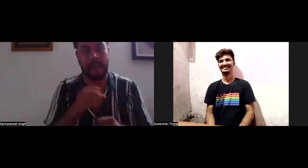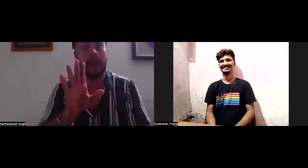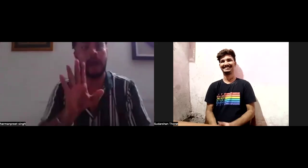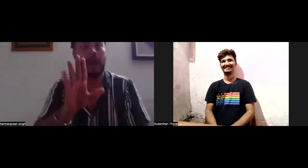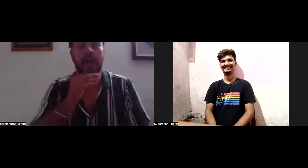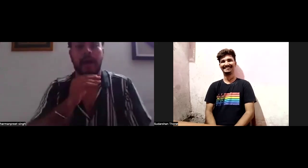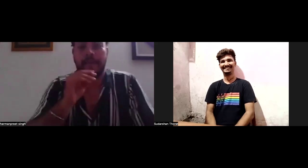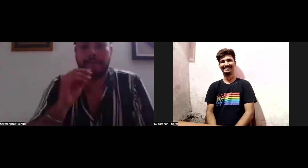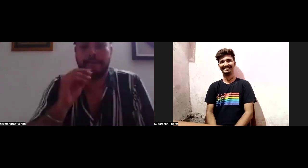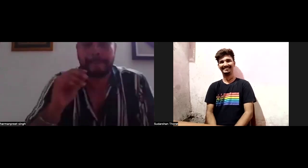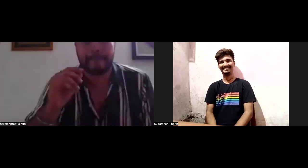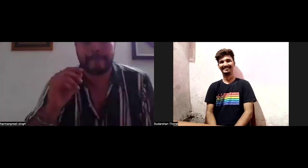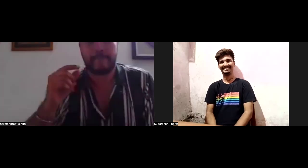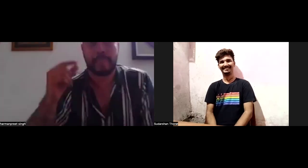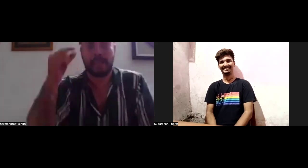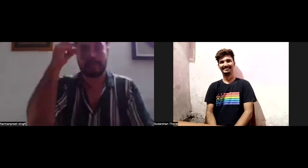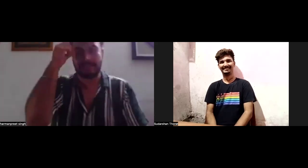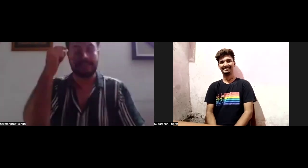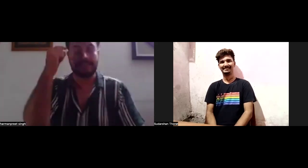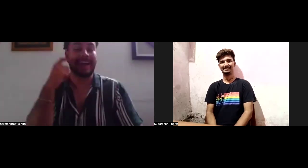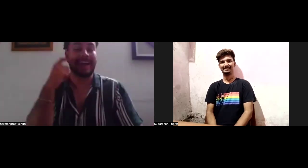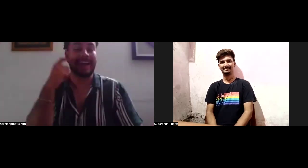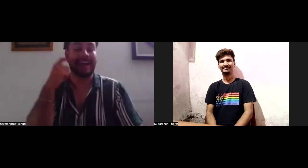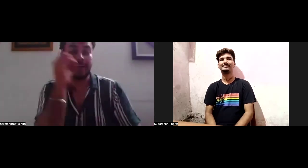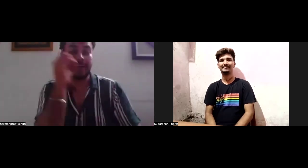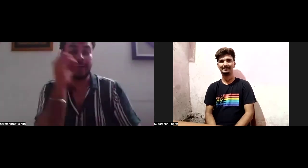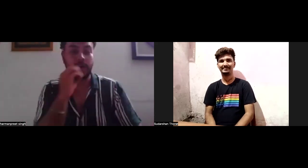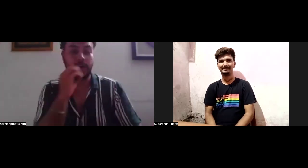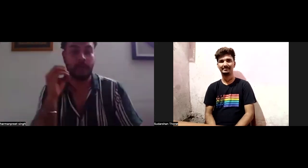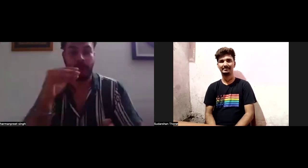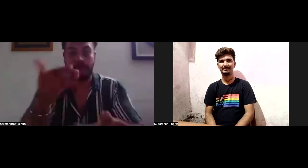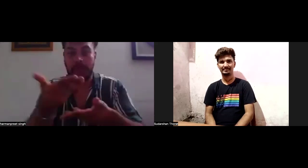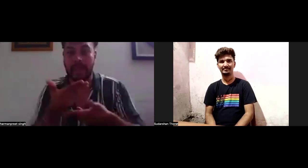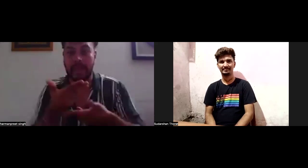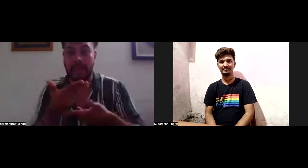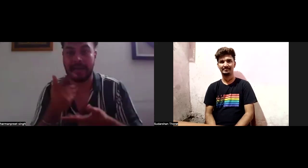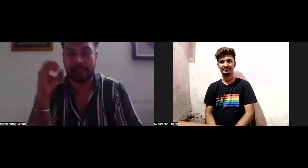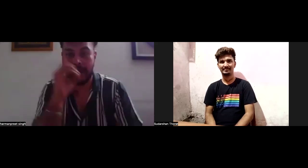Thank you. I didn't know. Thank you for telling me. I just kept on signing.